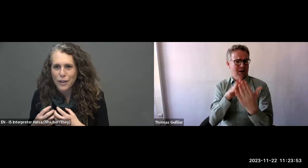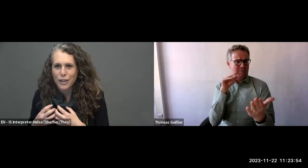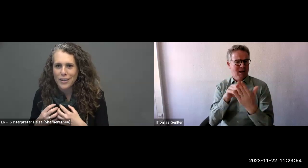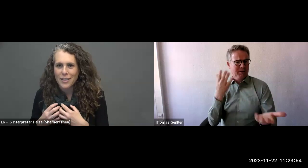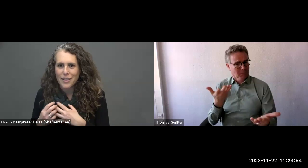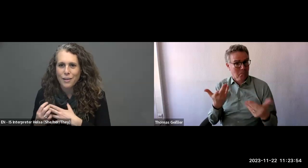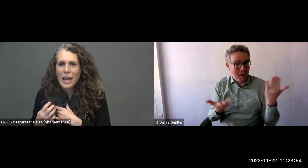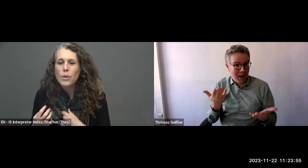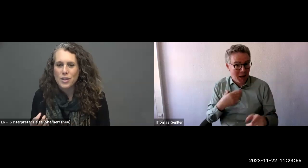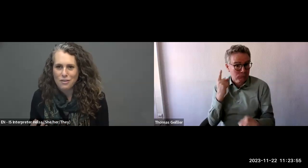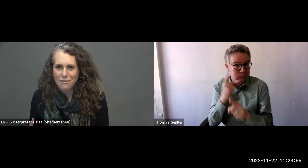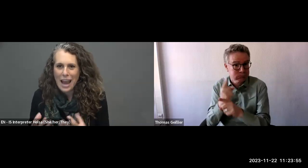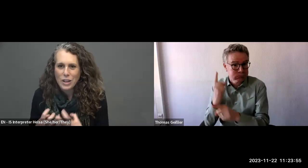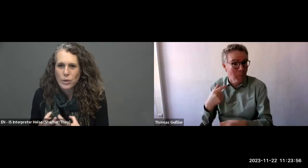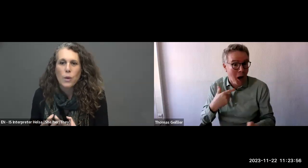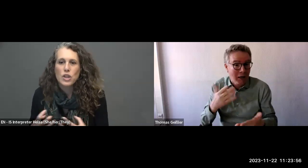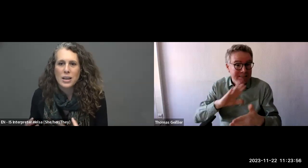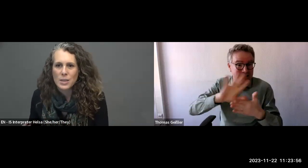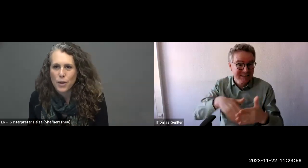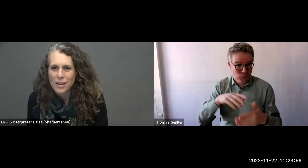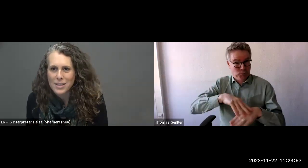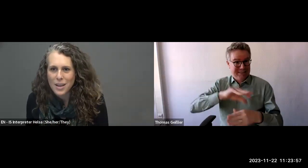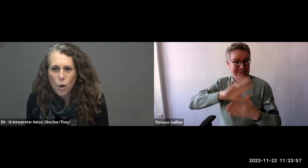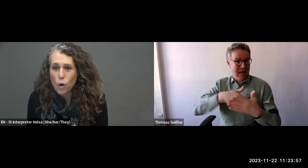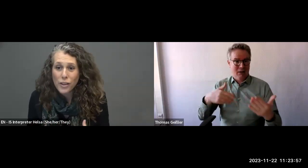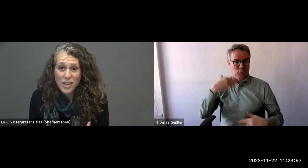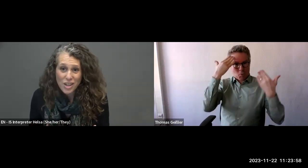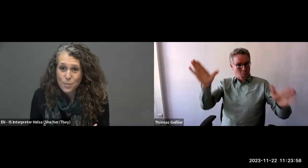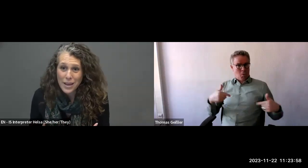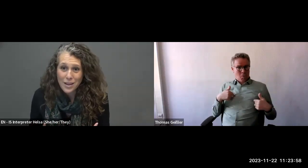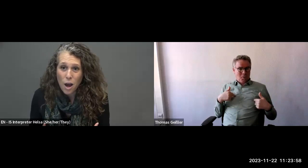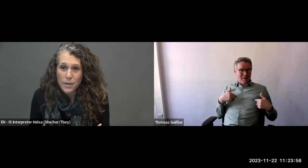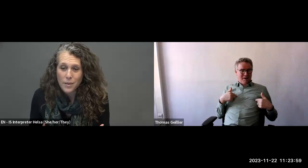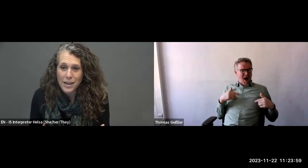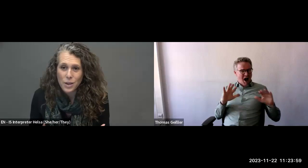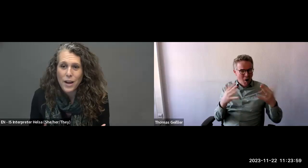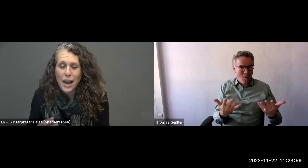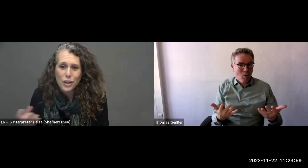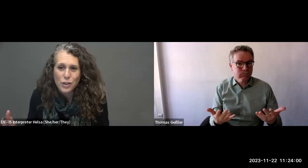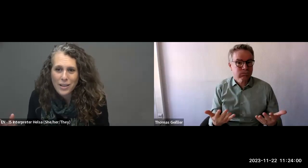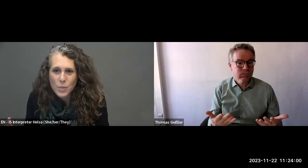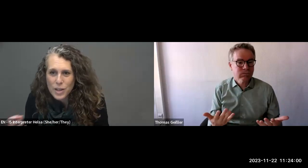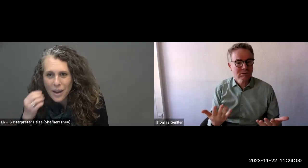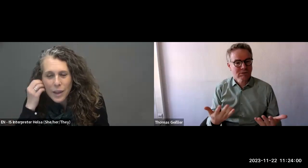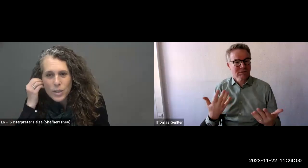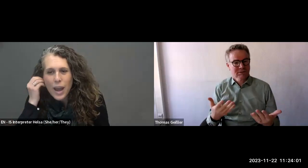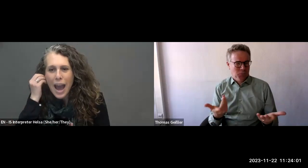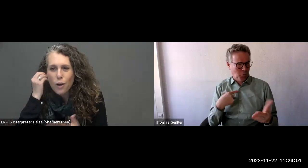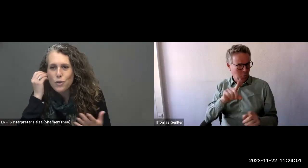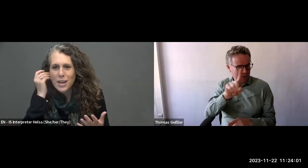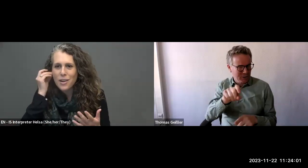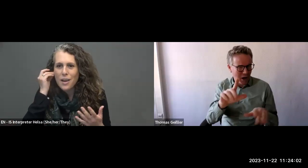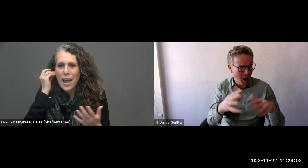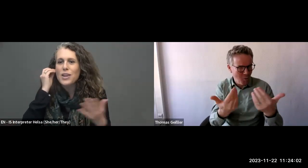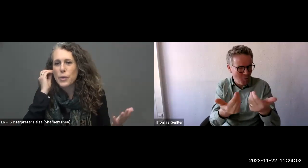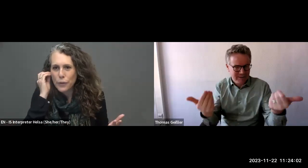of their language, the actual languaging experience? Or are they just blanket copying, right? So if I could do that in Swedish Sign Language, how could you